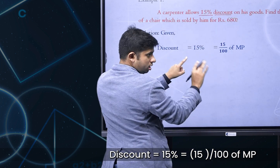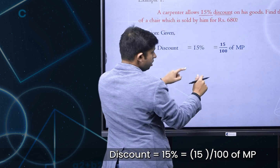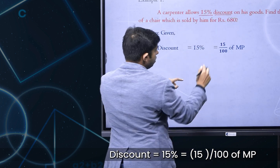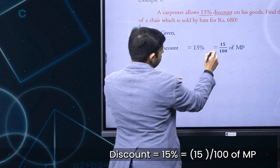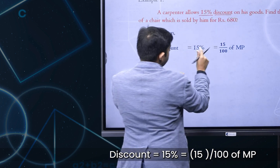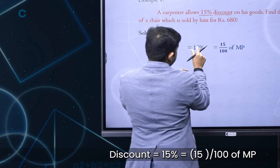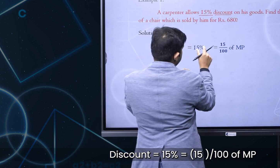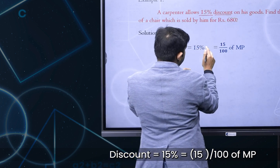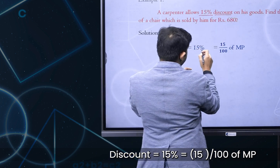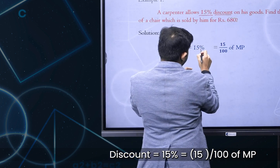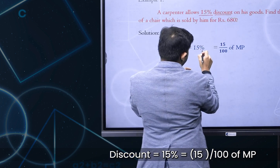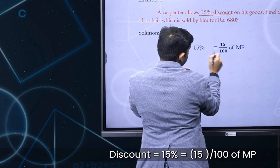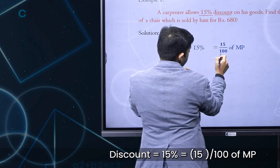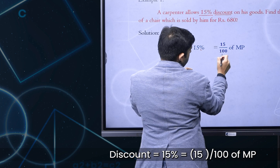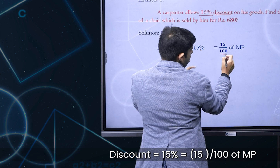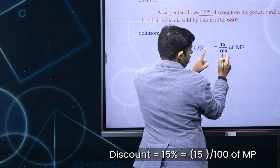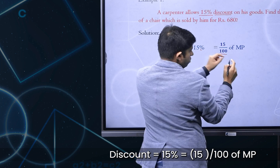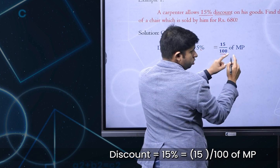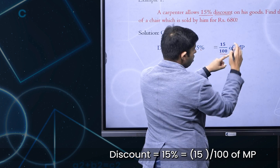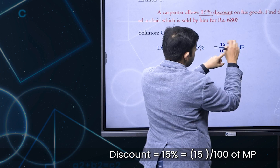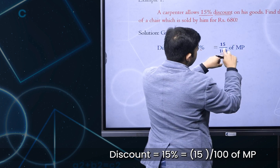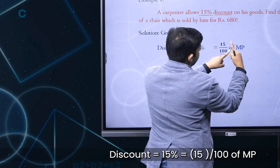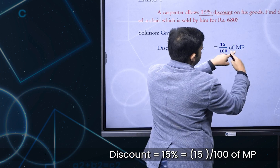equals to 15 by 100 of marked price.